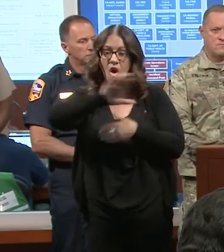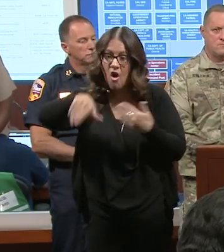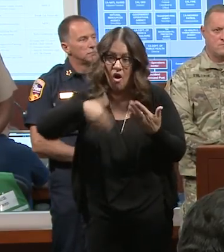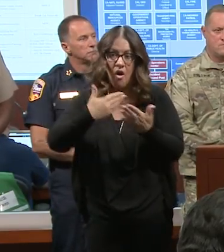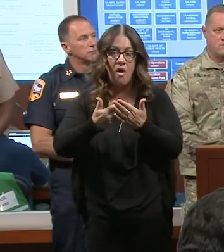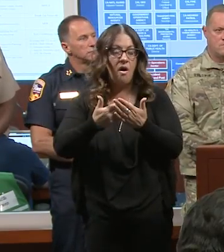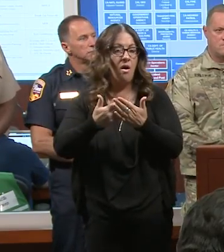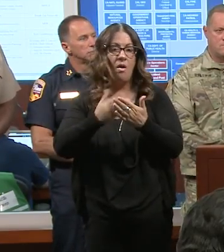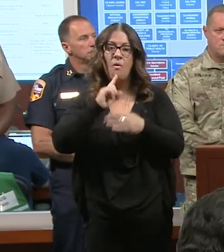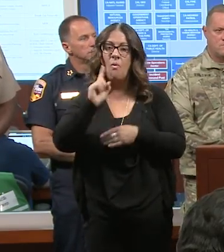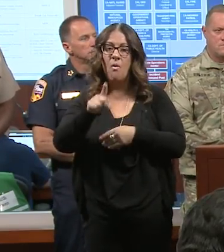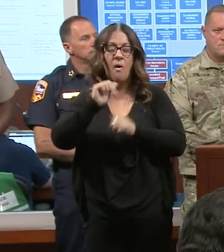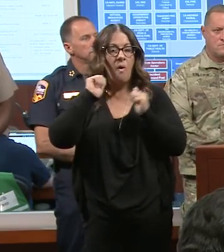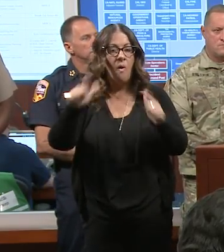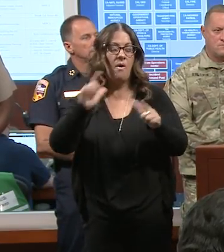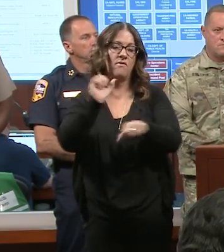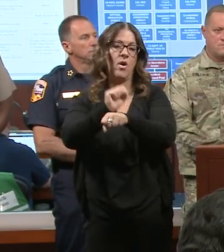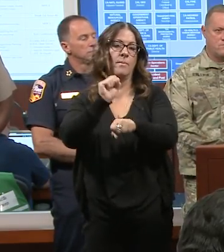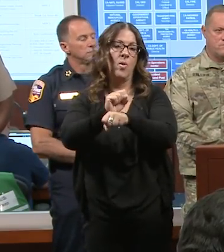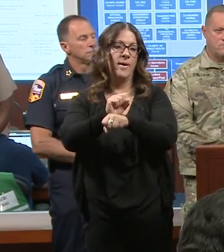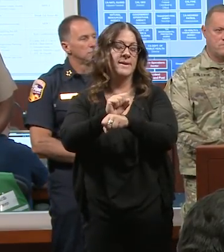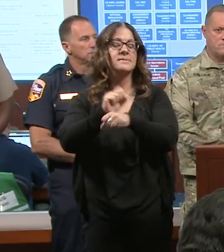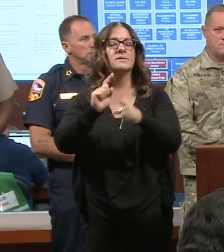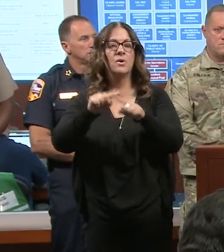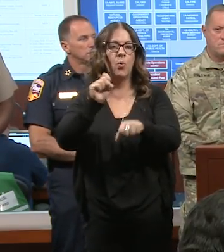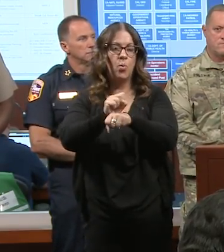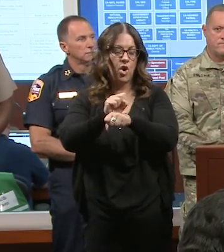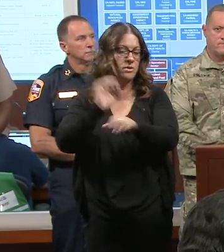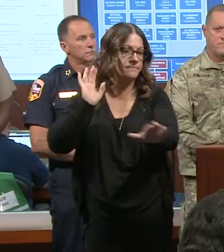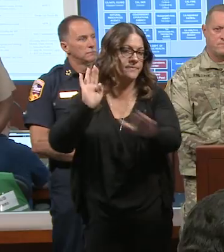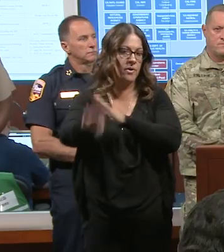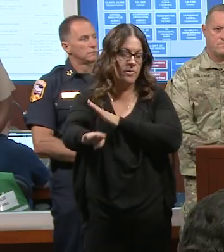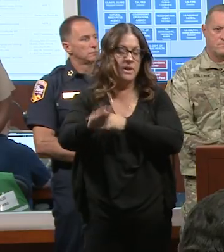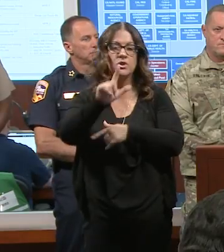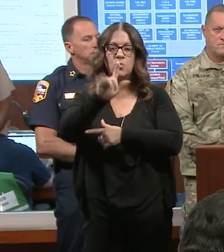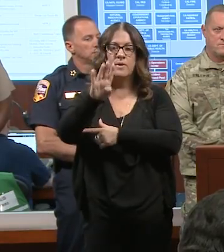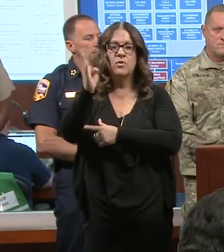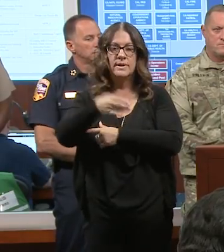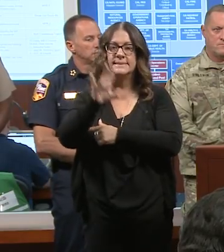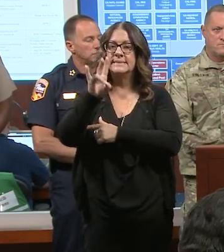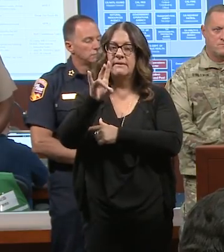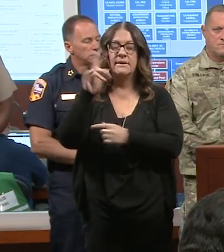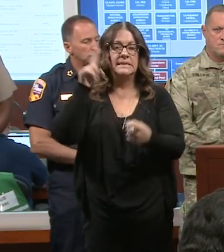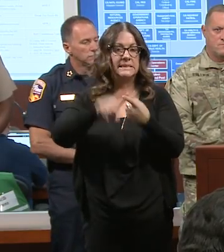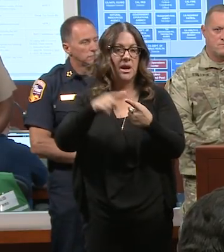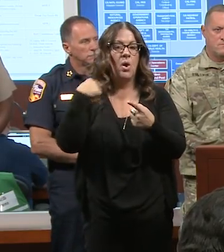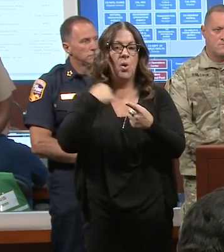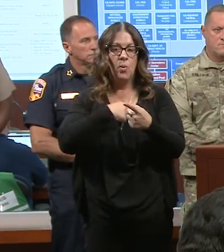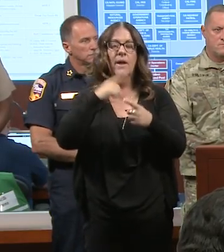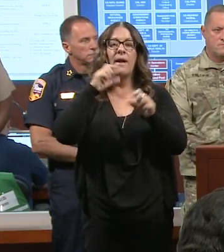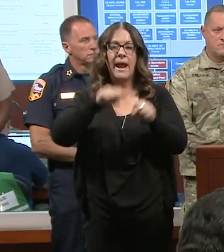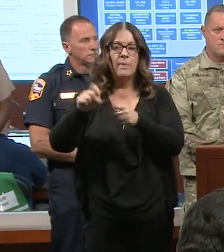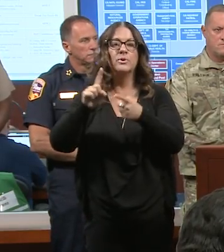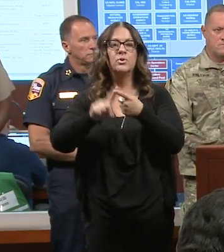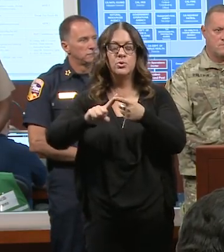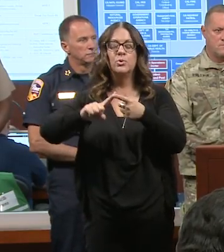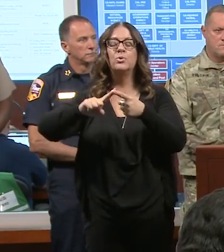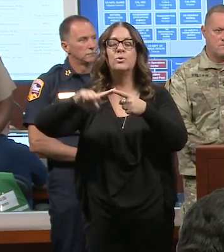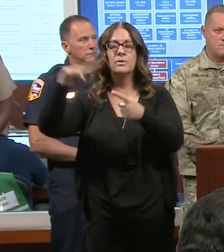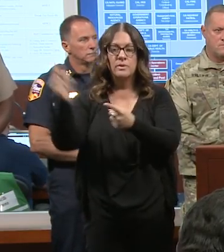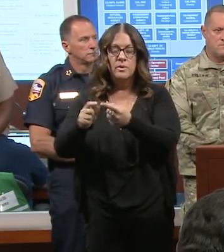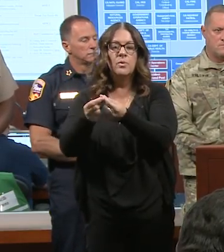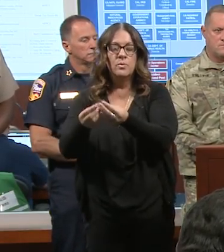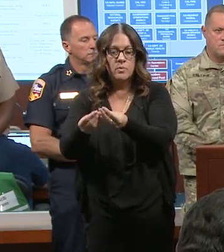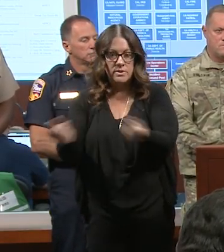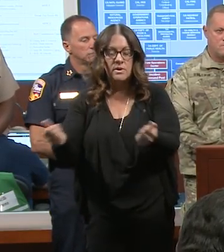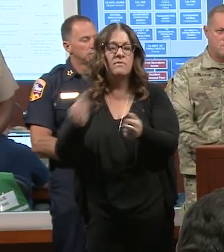situation. We will continue 24/7 operations until the situation is mitigated. We are receiving huge amounts